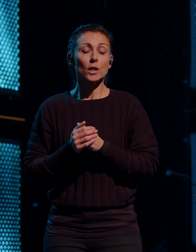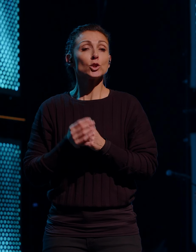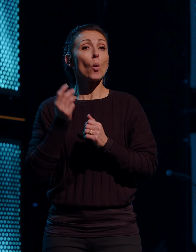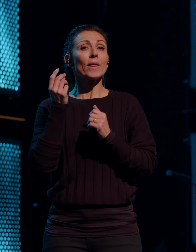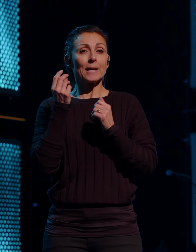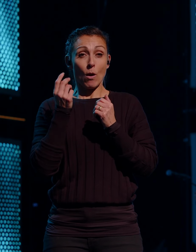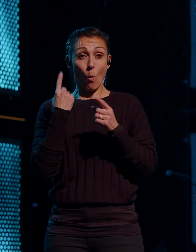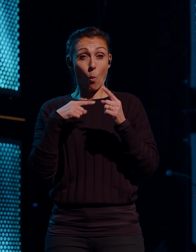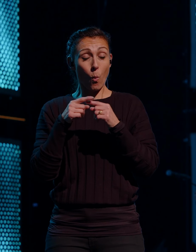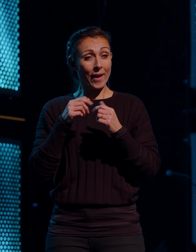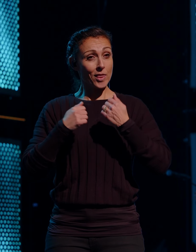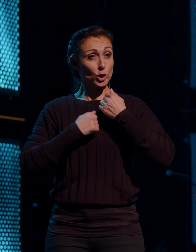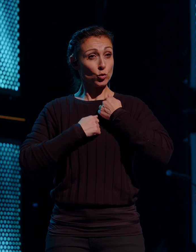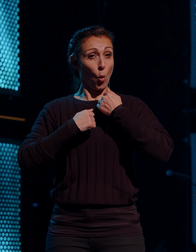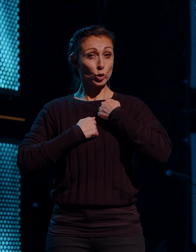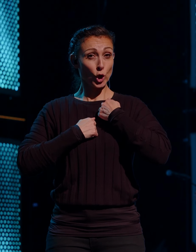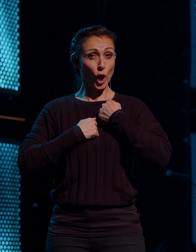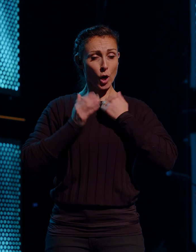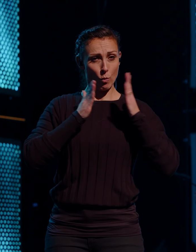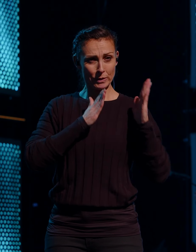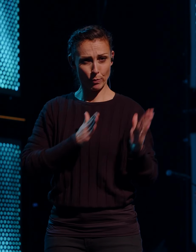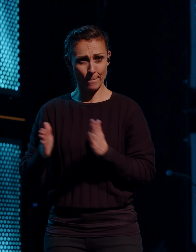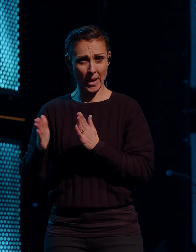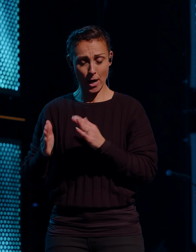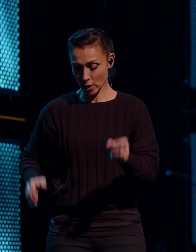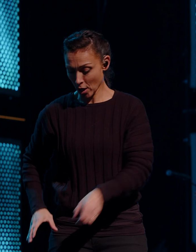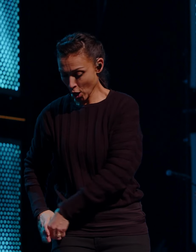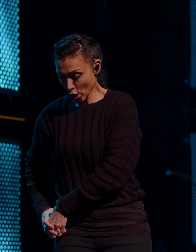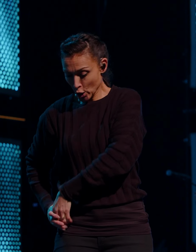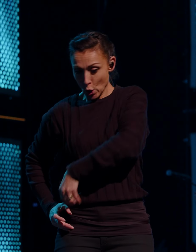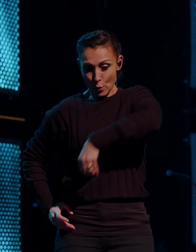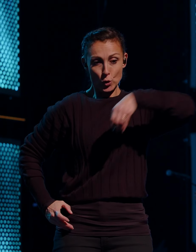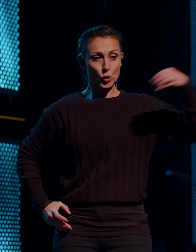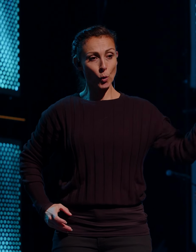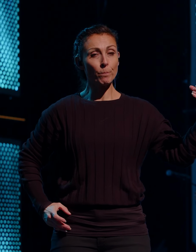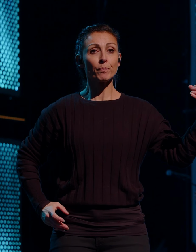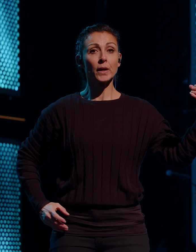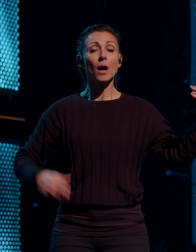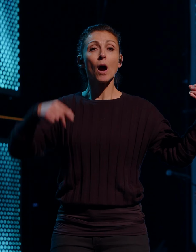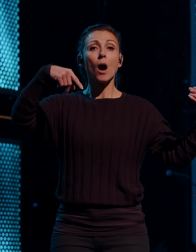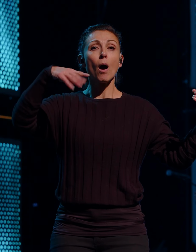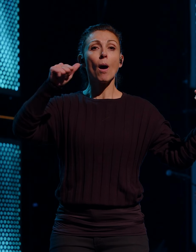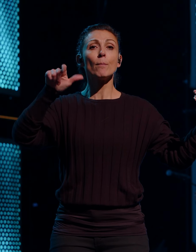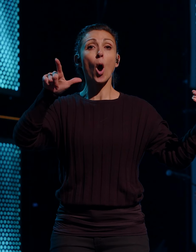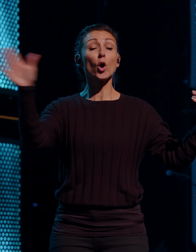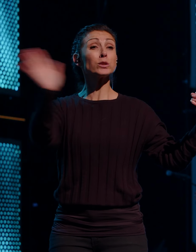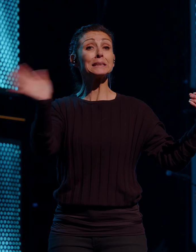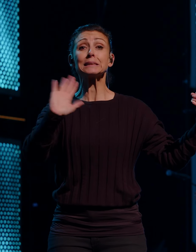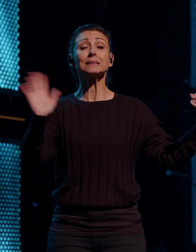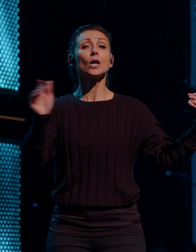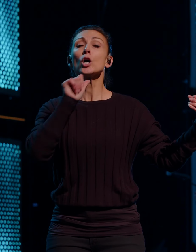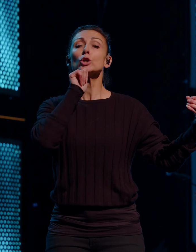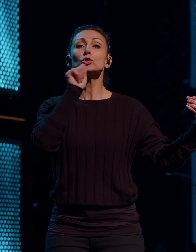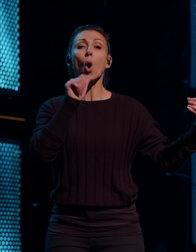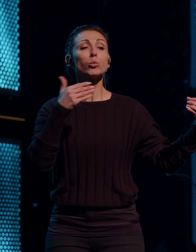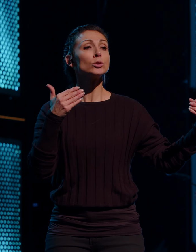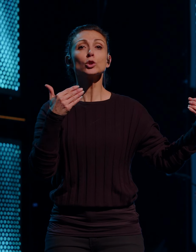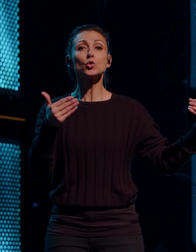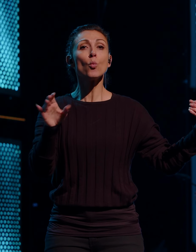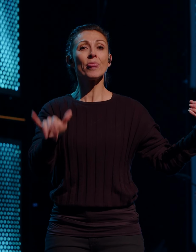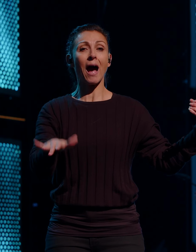to himself, Paul says, "Stop. Stop, don't do it. Do not do